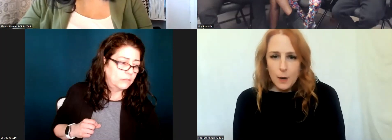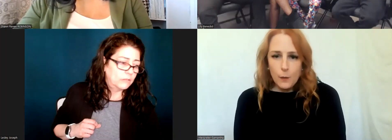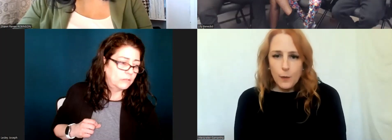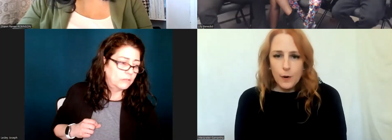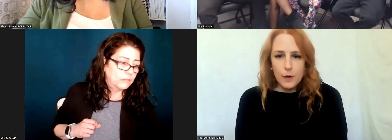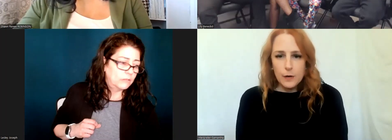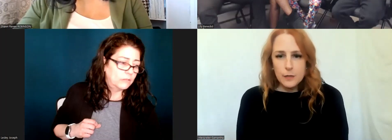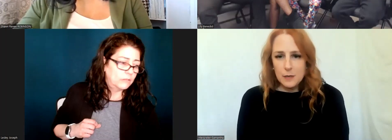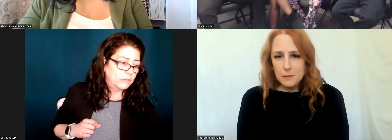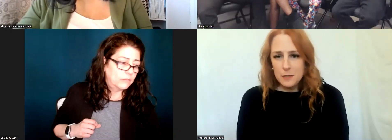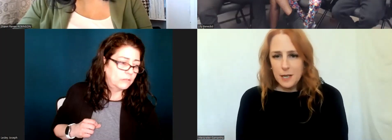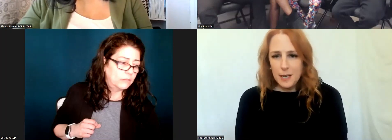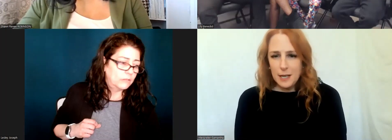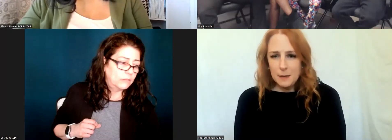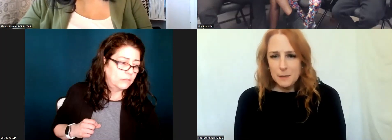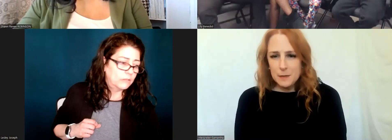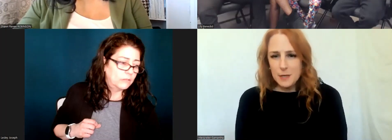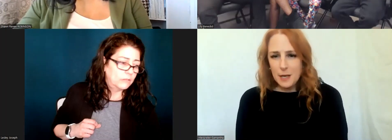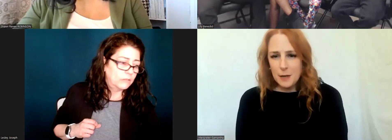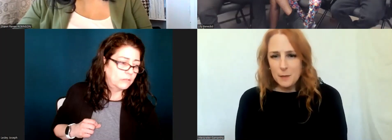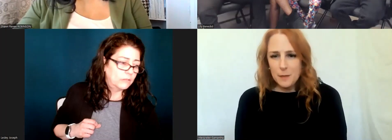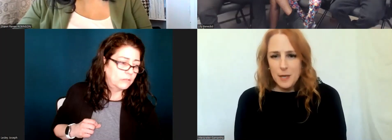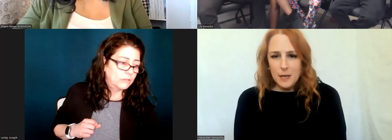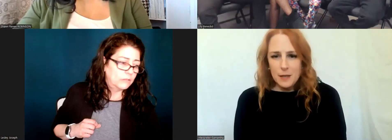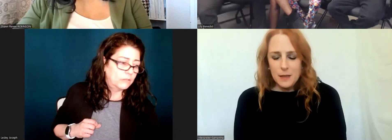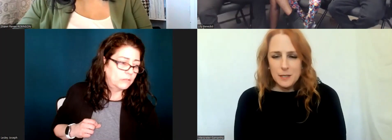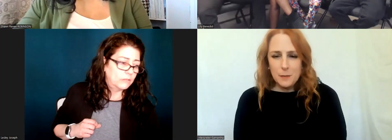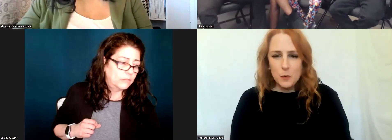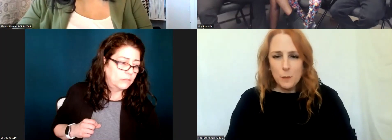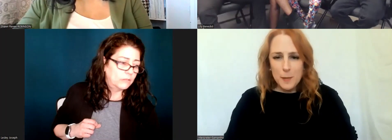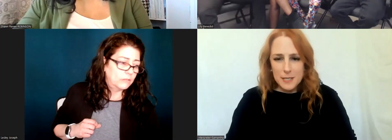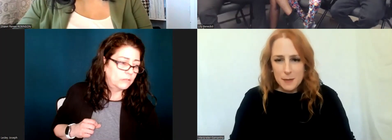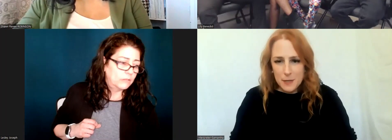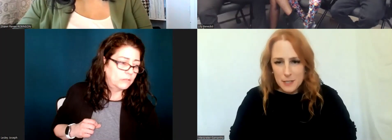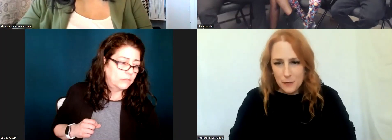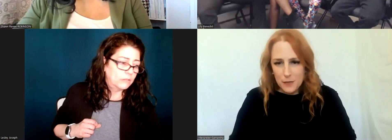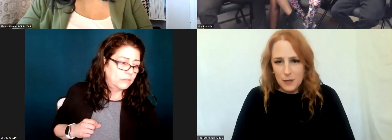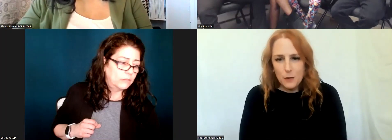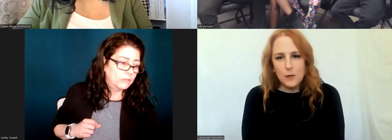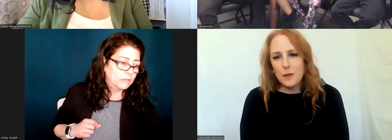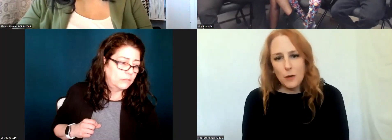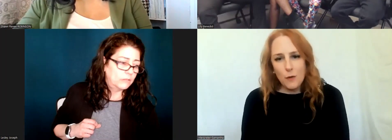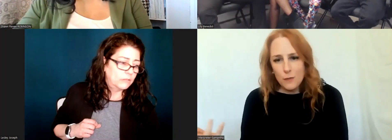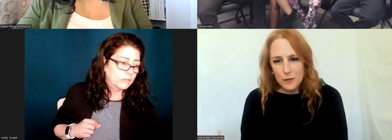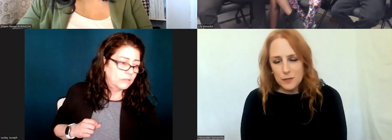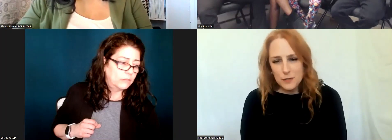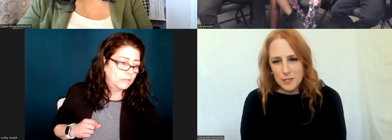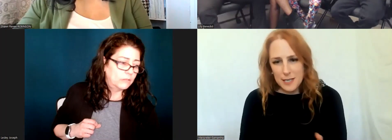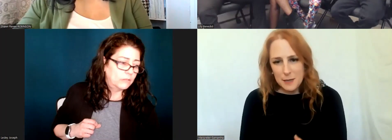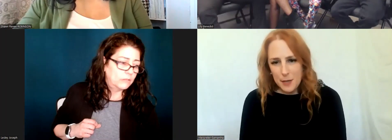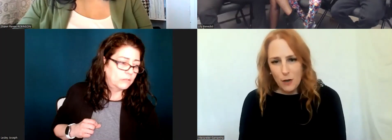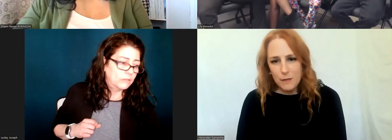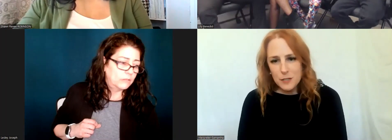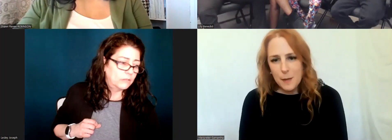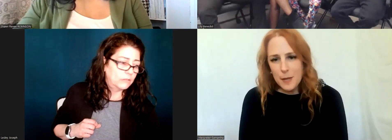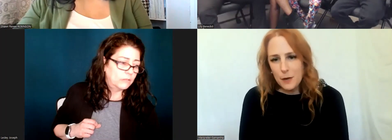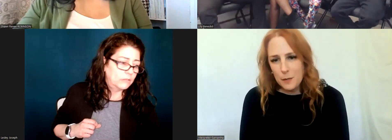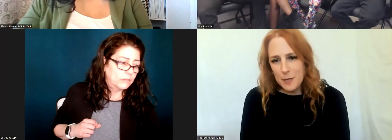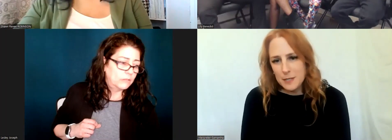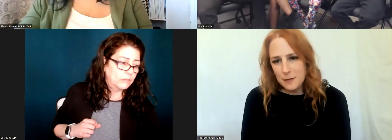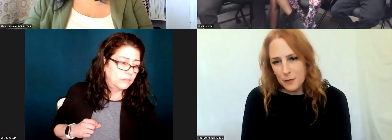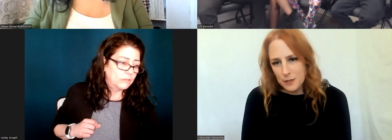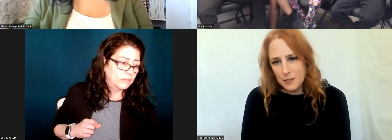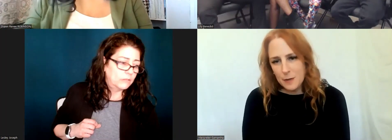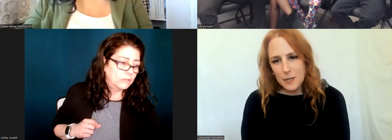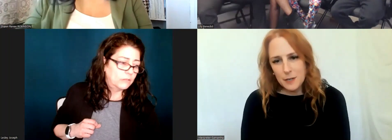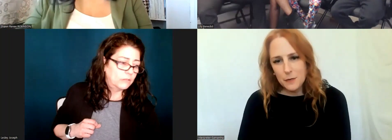quickly, or sometimes that someone will mean something differently, or they'll say something off topic or